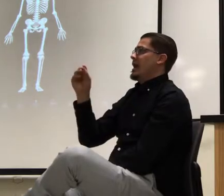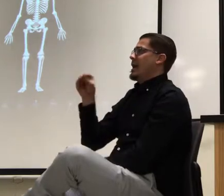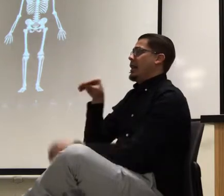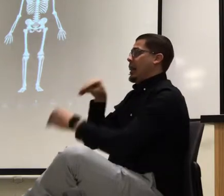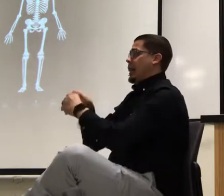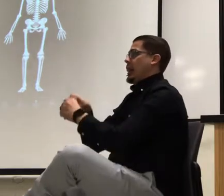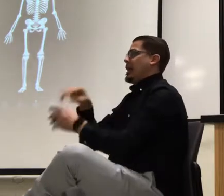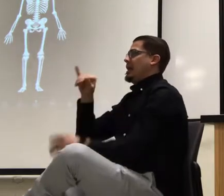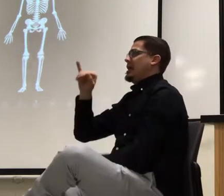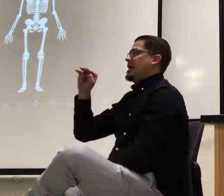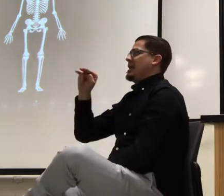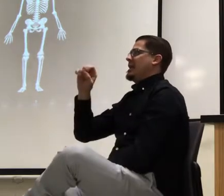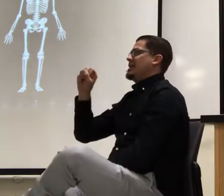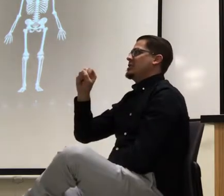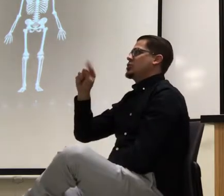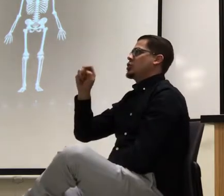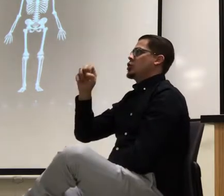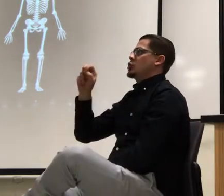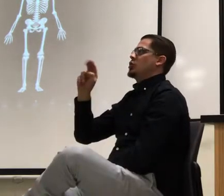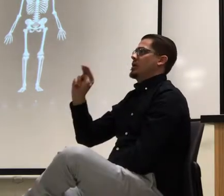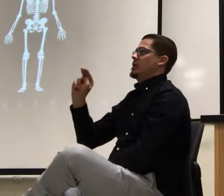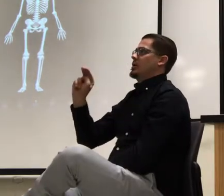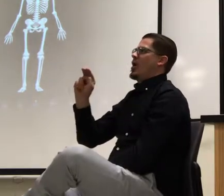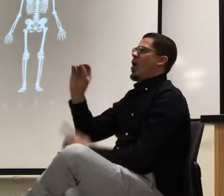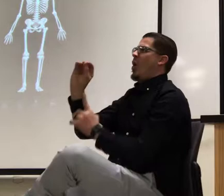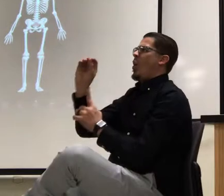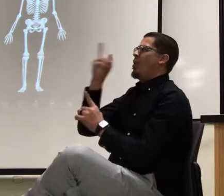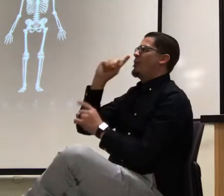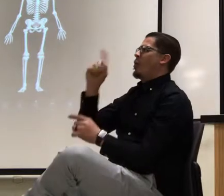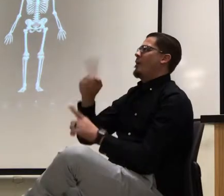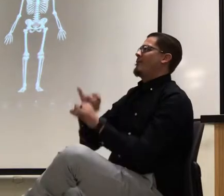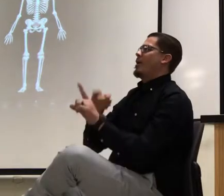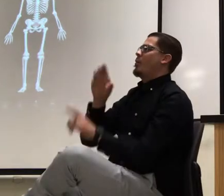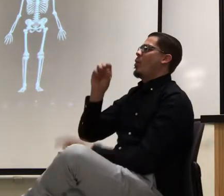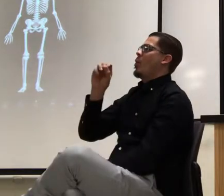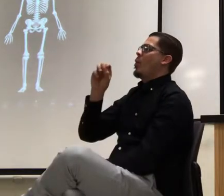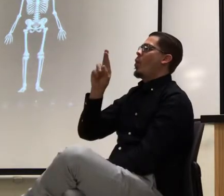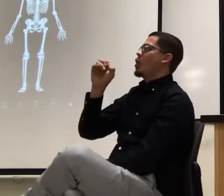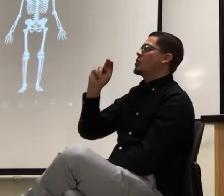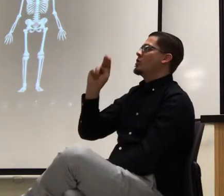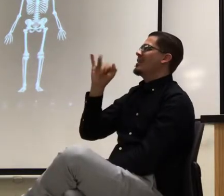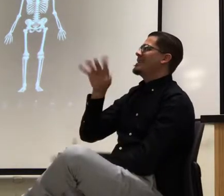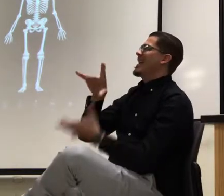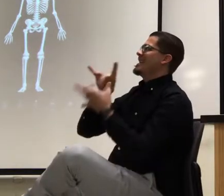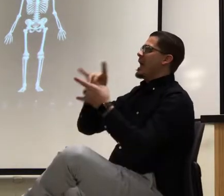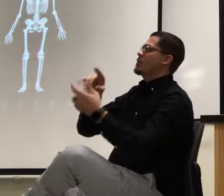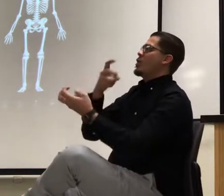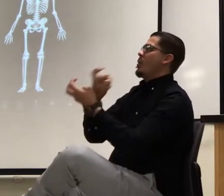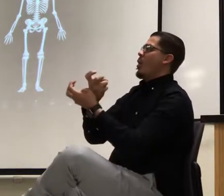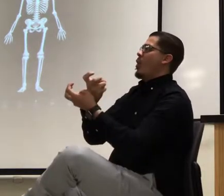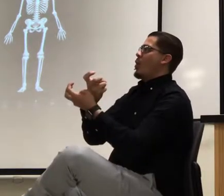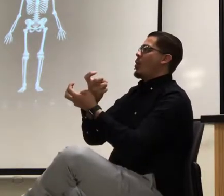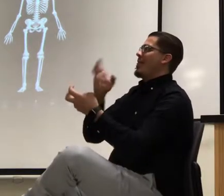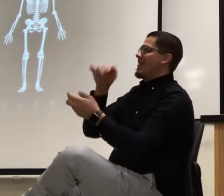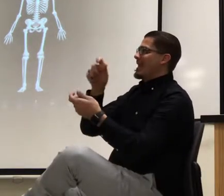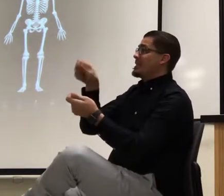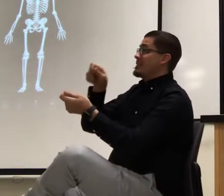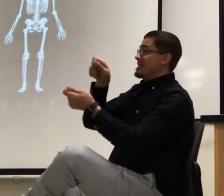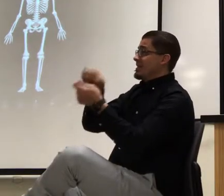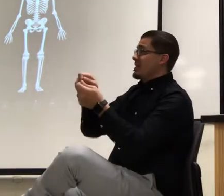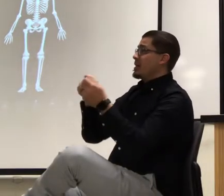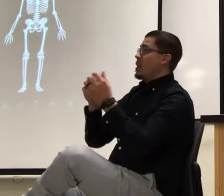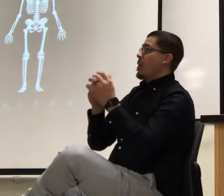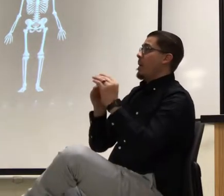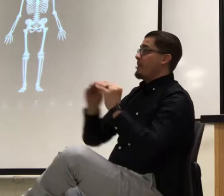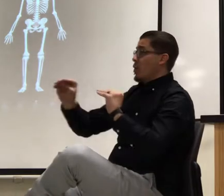For origin, I'll just kind of put O and then list it. The origin is the attachment to a bone that, in that particular